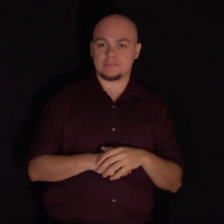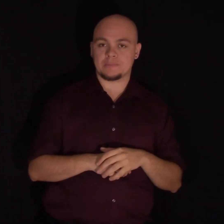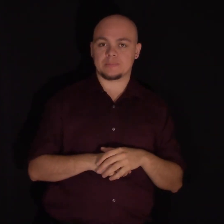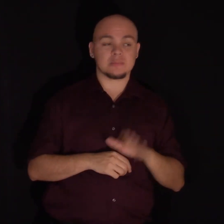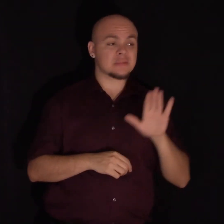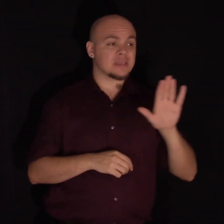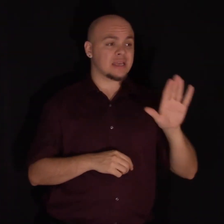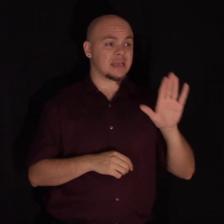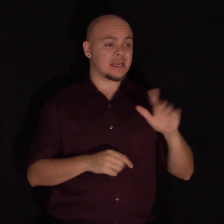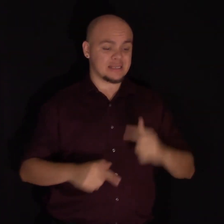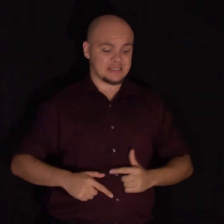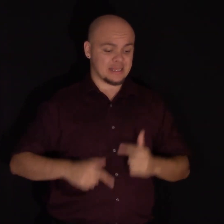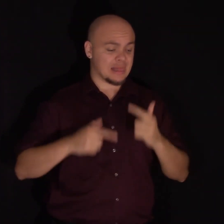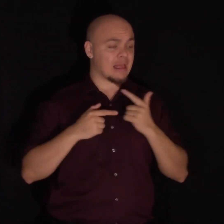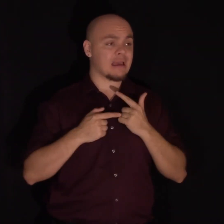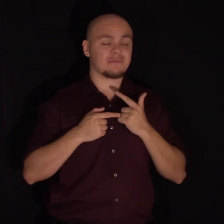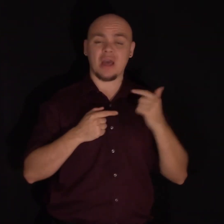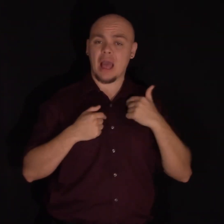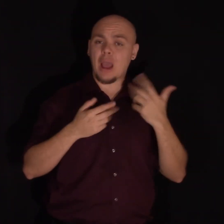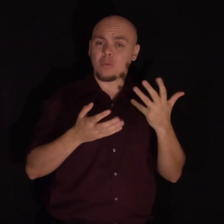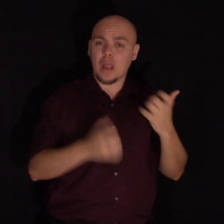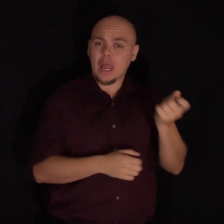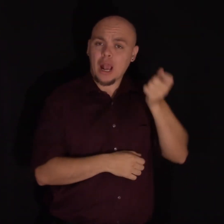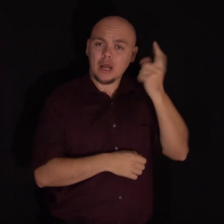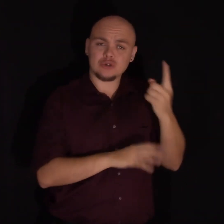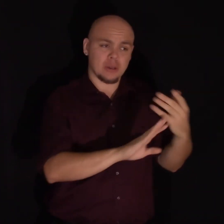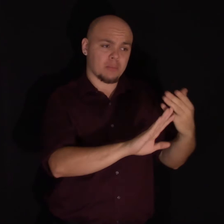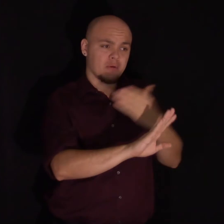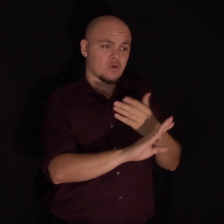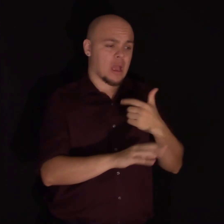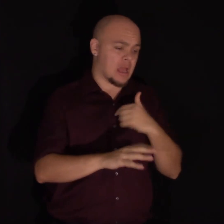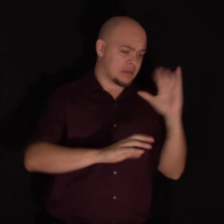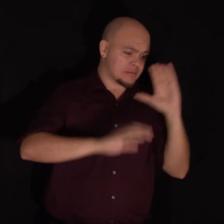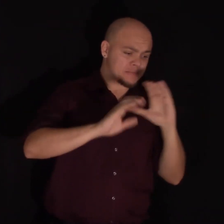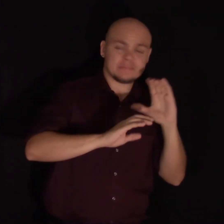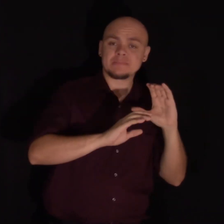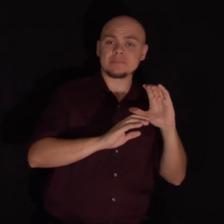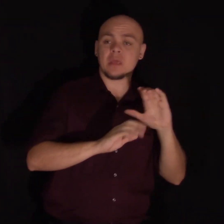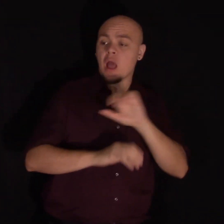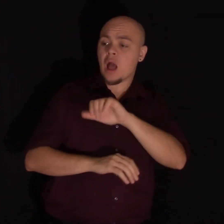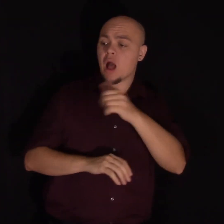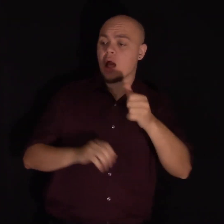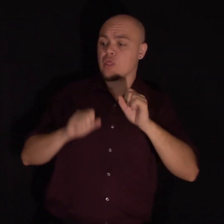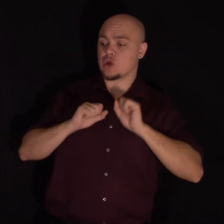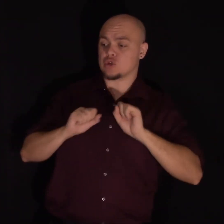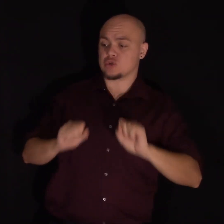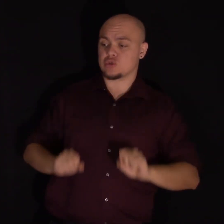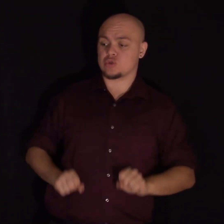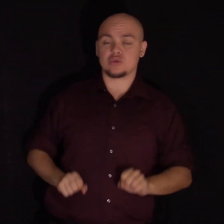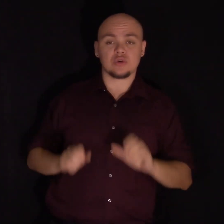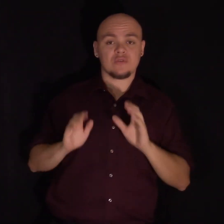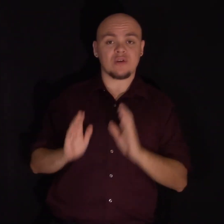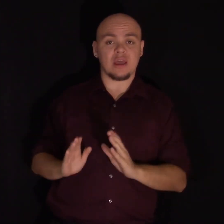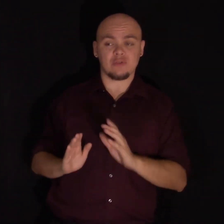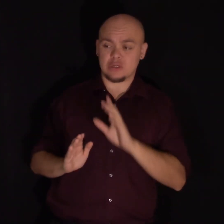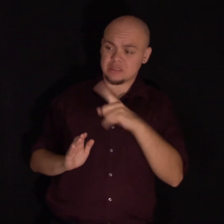Dylan's mind prior to his death, so I looked for answers from other survivors of suicide loss.